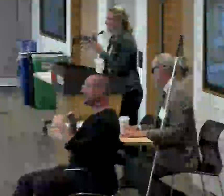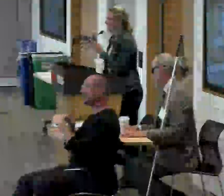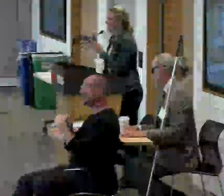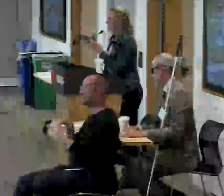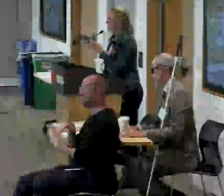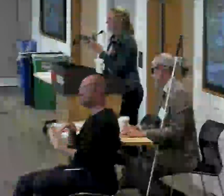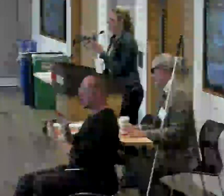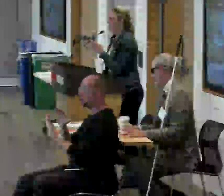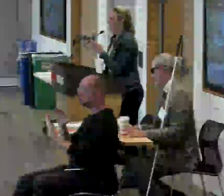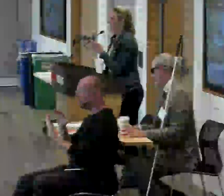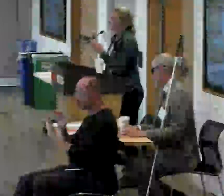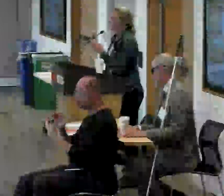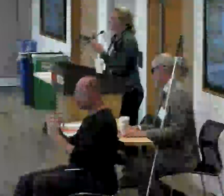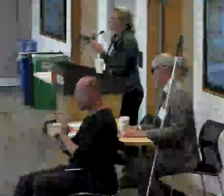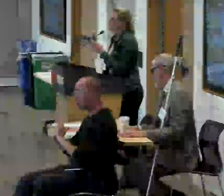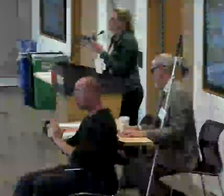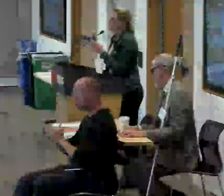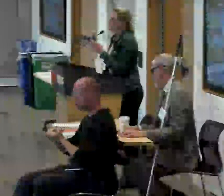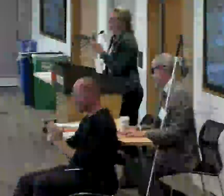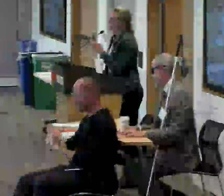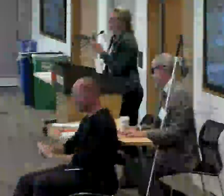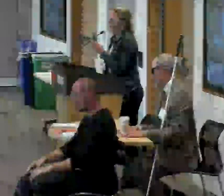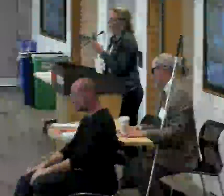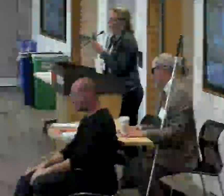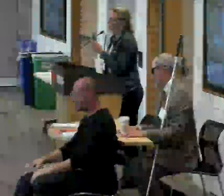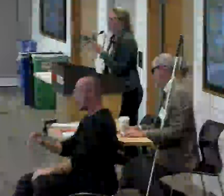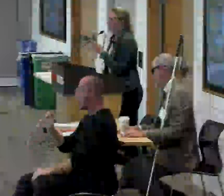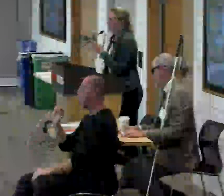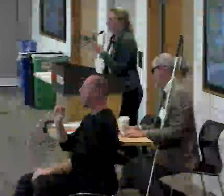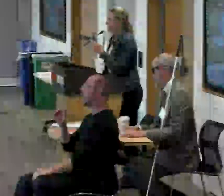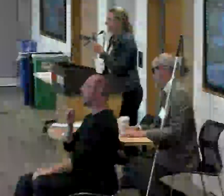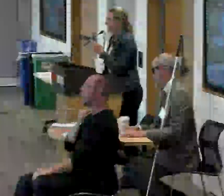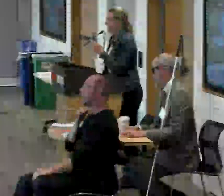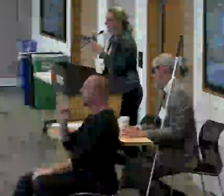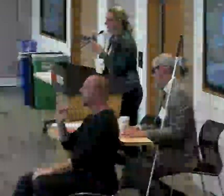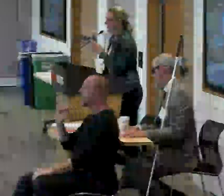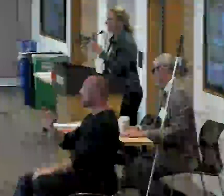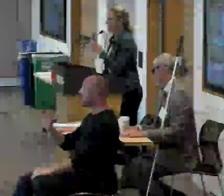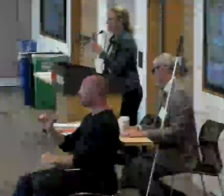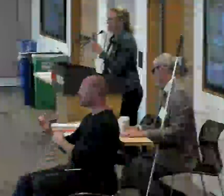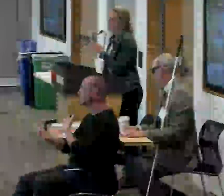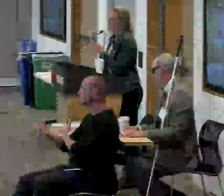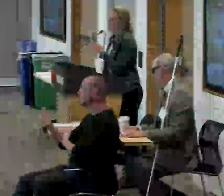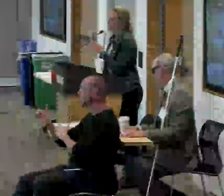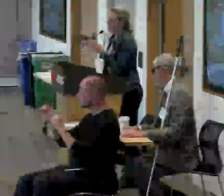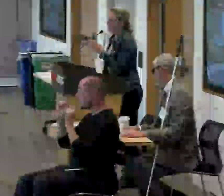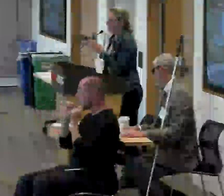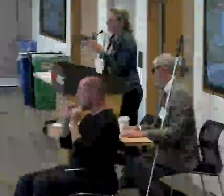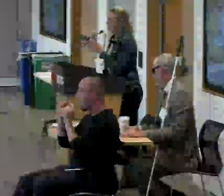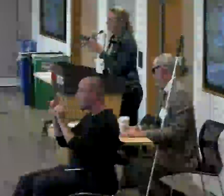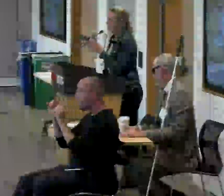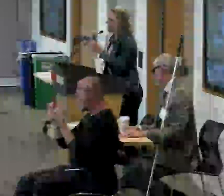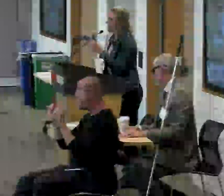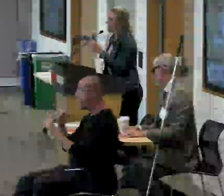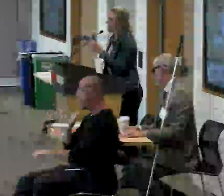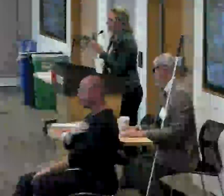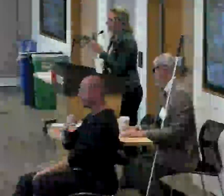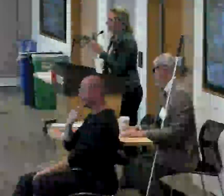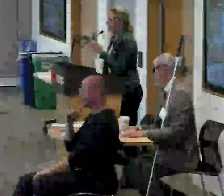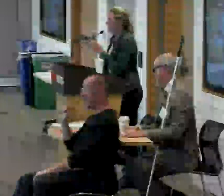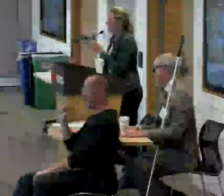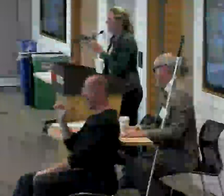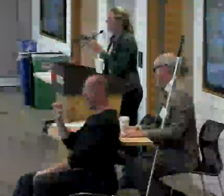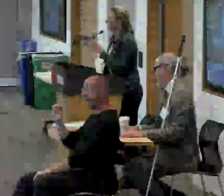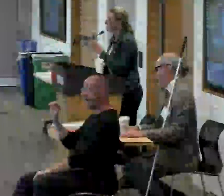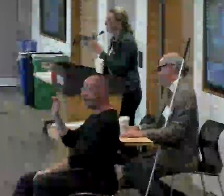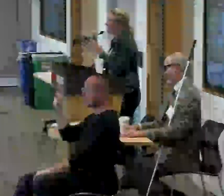mean. If you woke up this morning, please say aye and